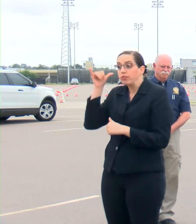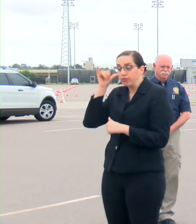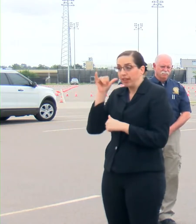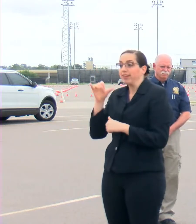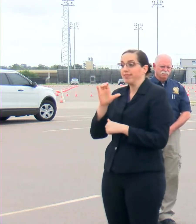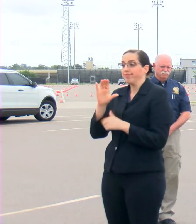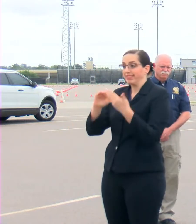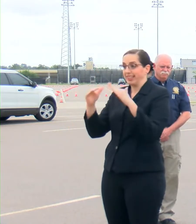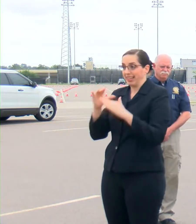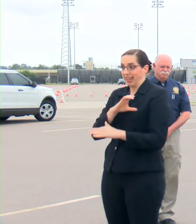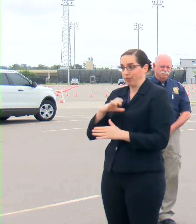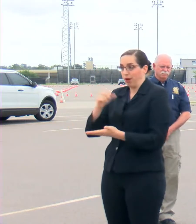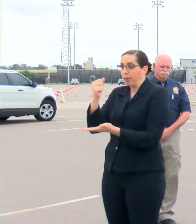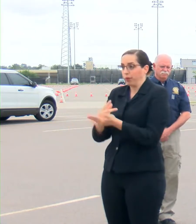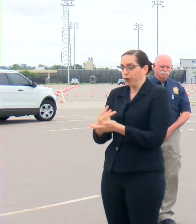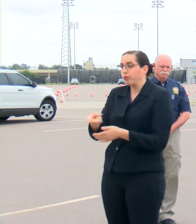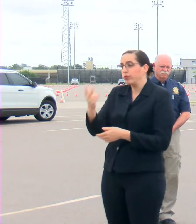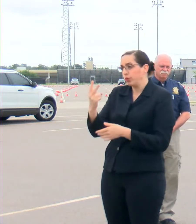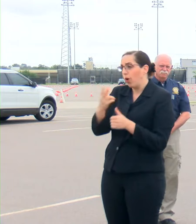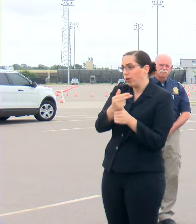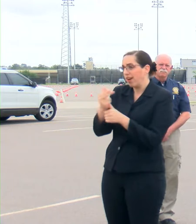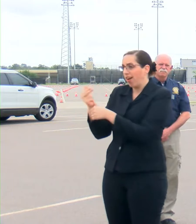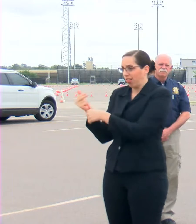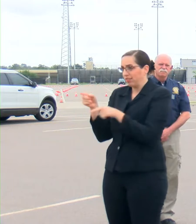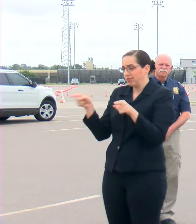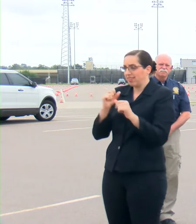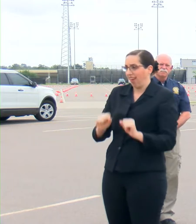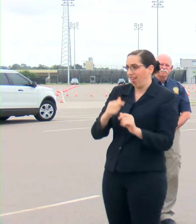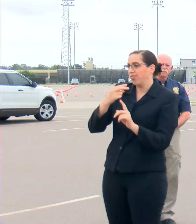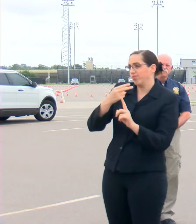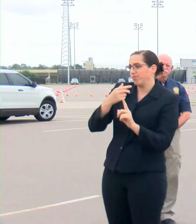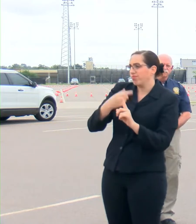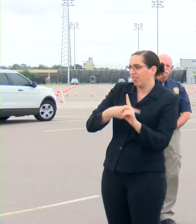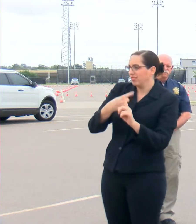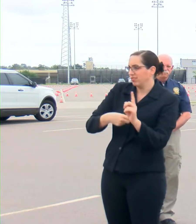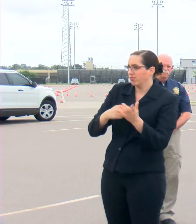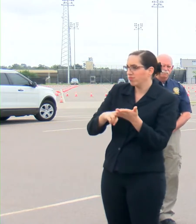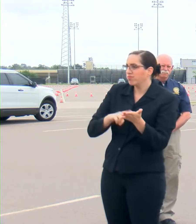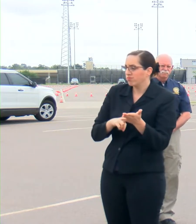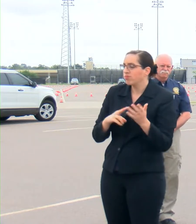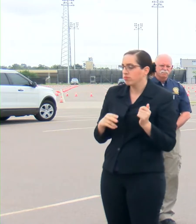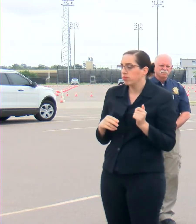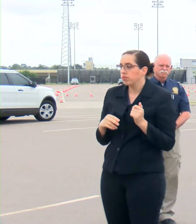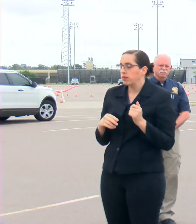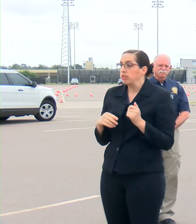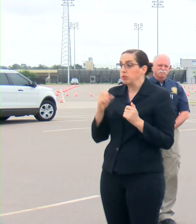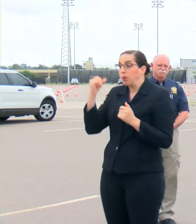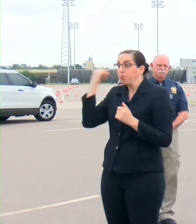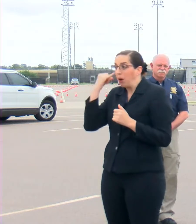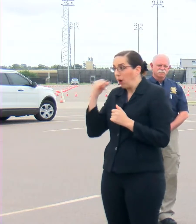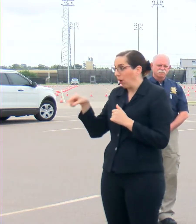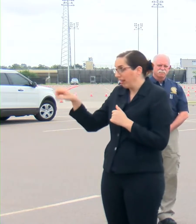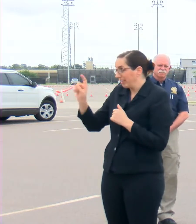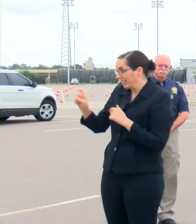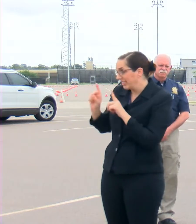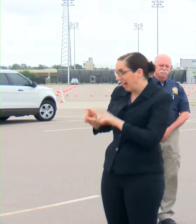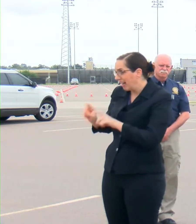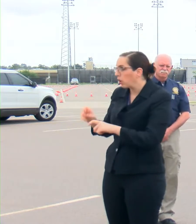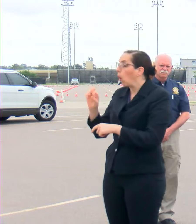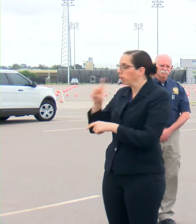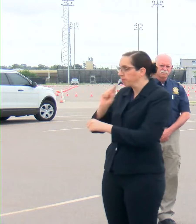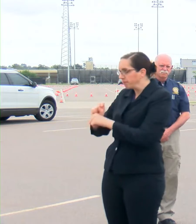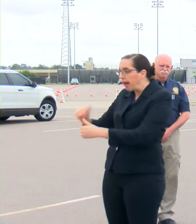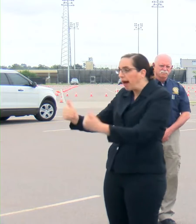approved the leasing of 2 hotels. And if they are needed to be tested or if they have been confirmed to